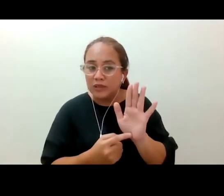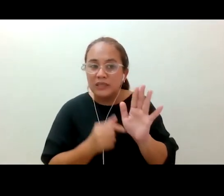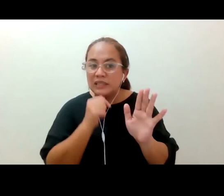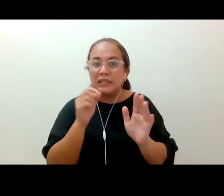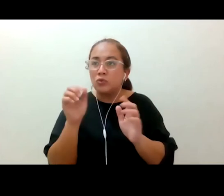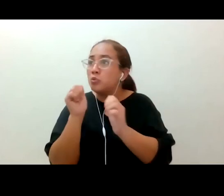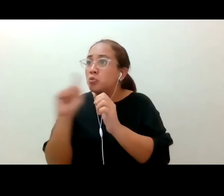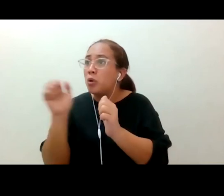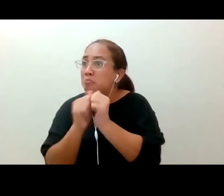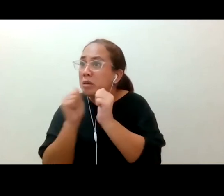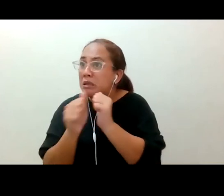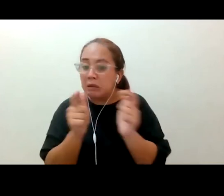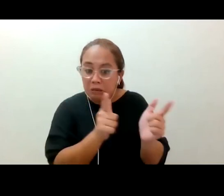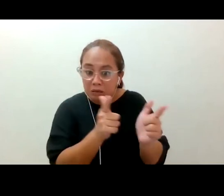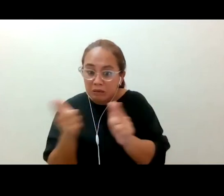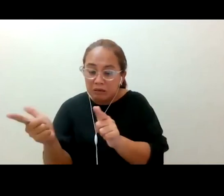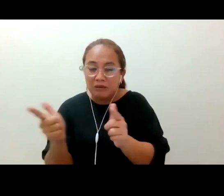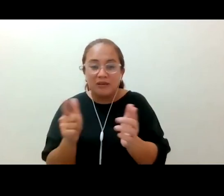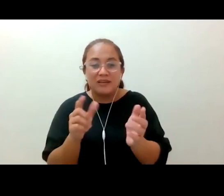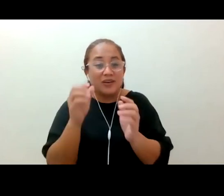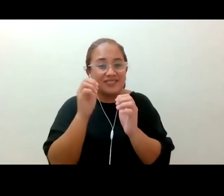to organize the dictionary.